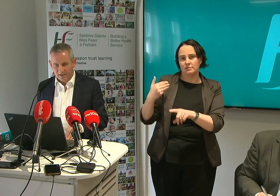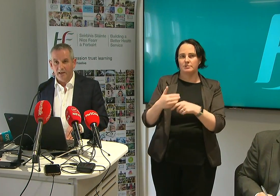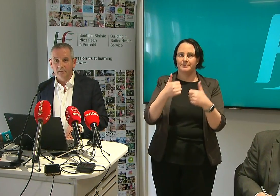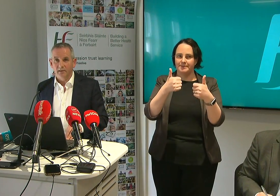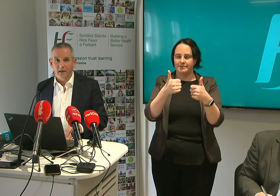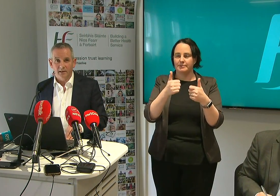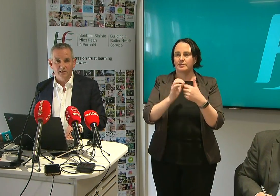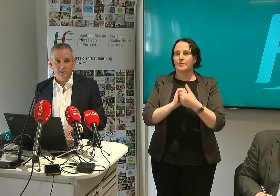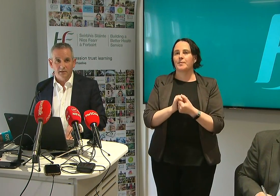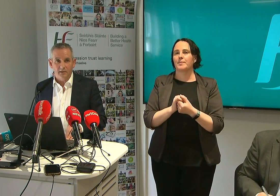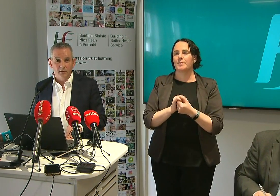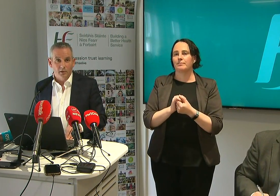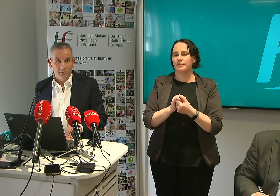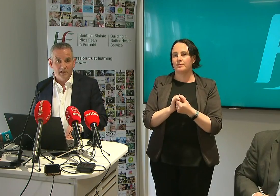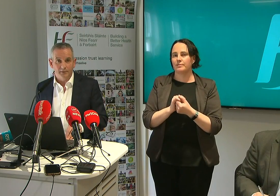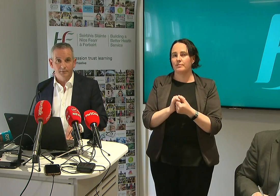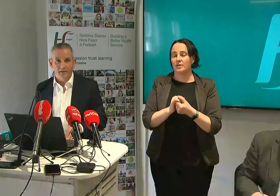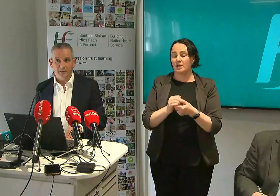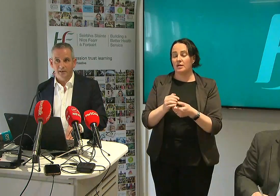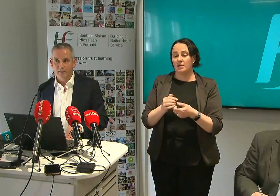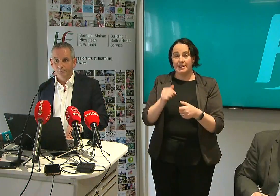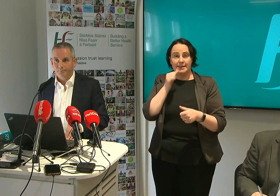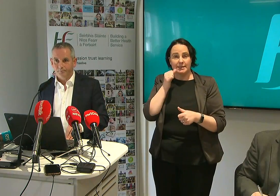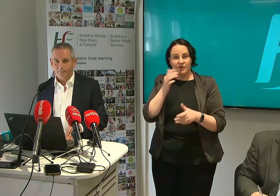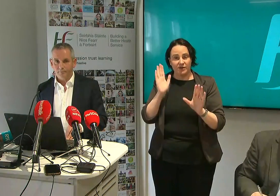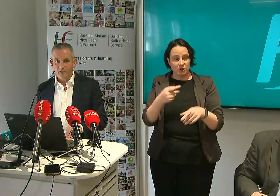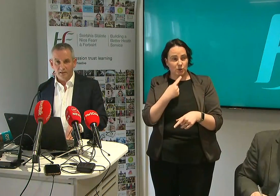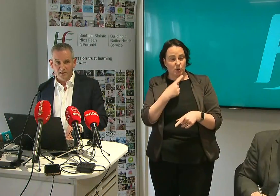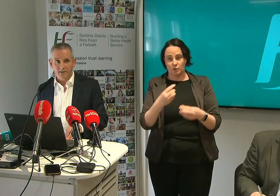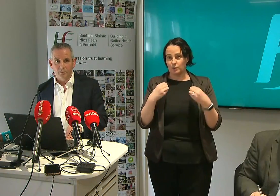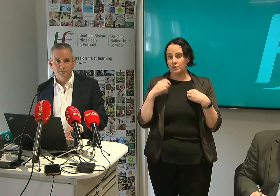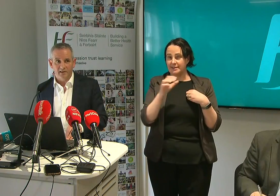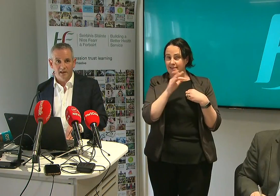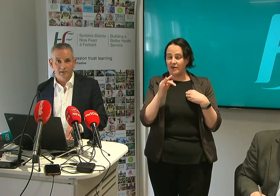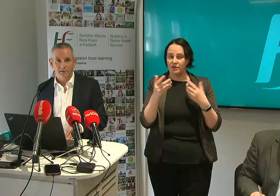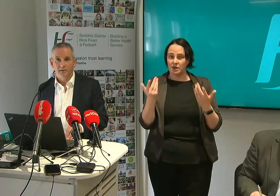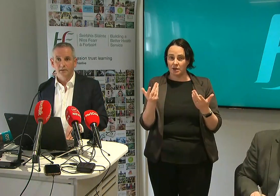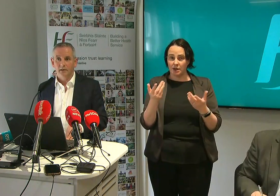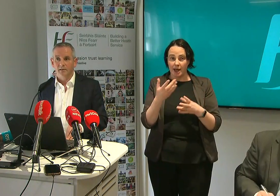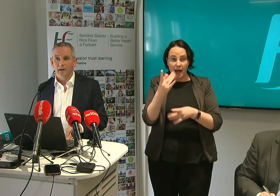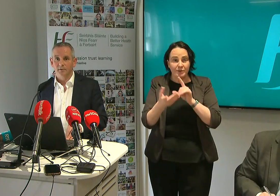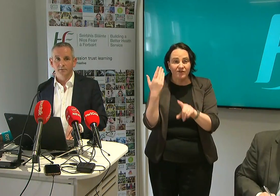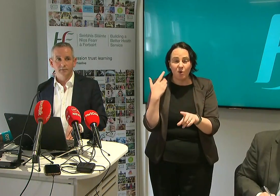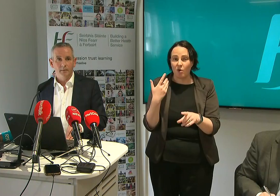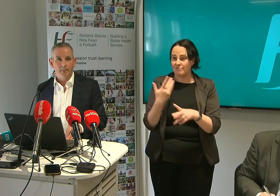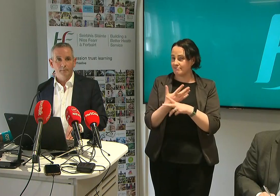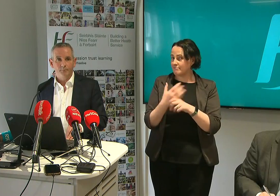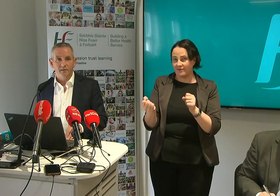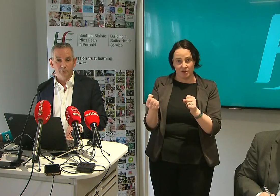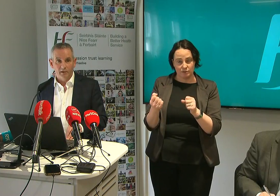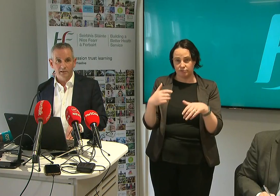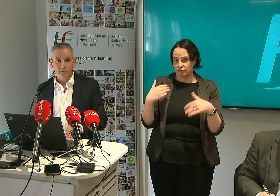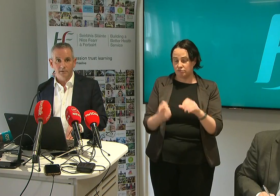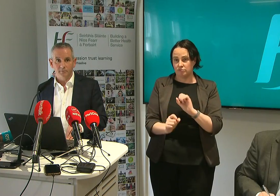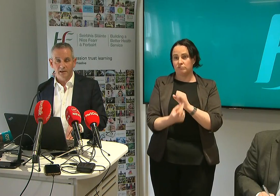What I have said that this to our own staff yesterday, this is unprecedented in terms of